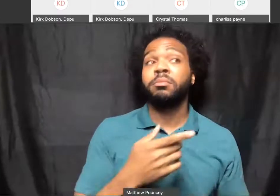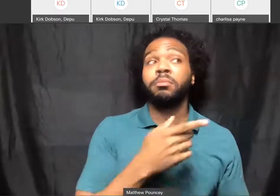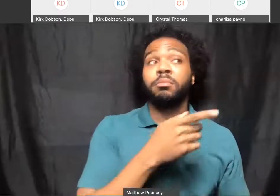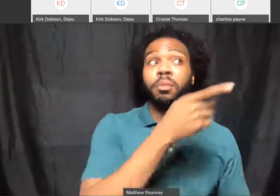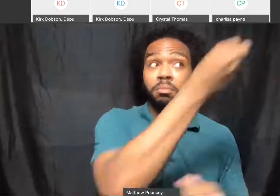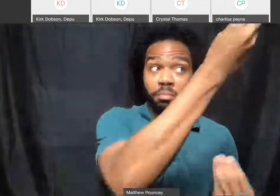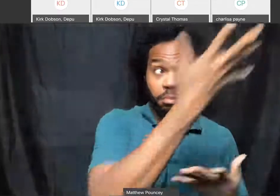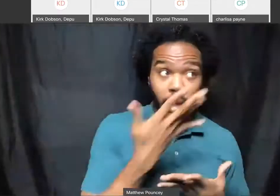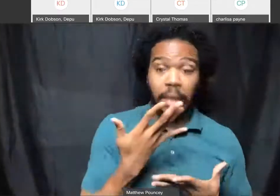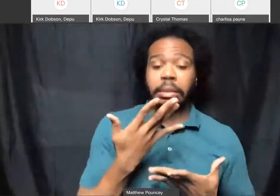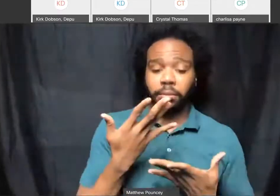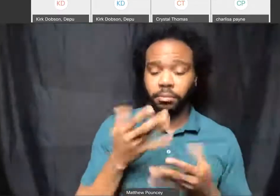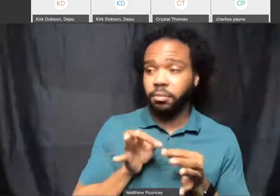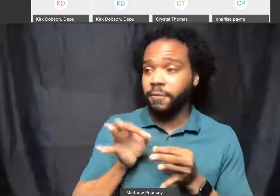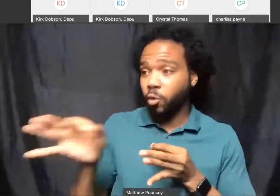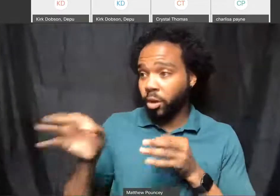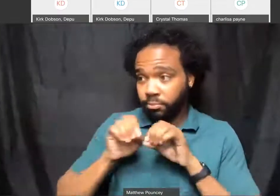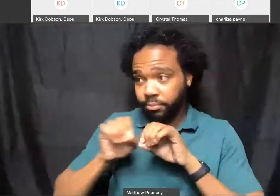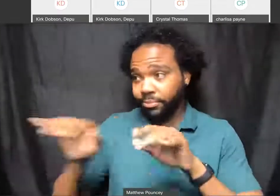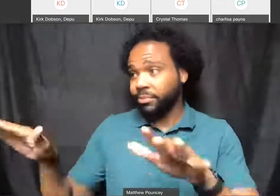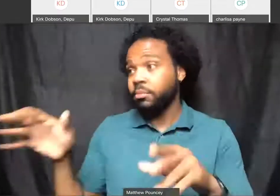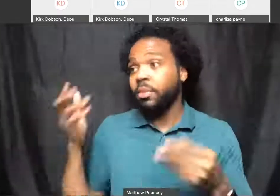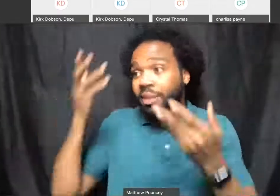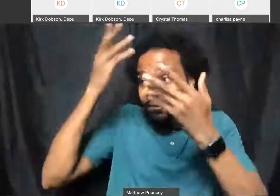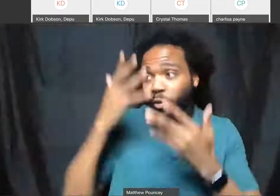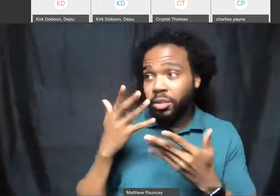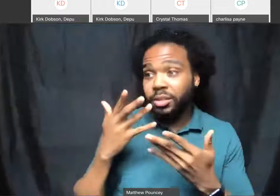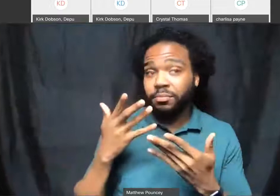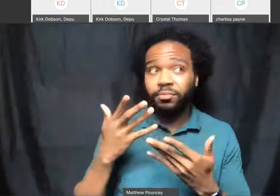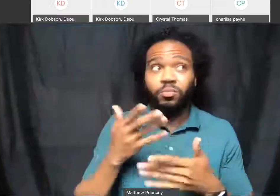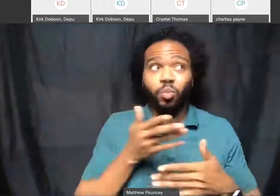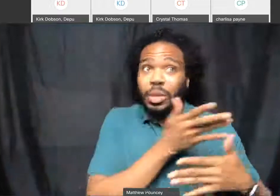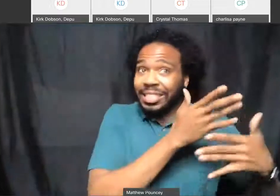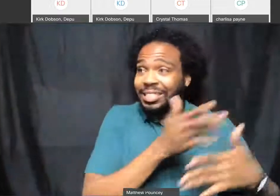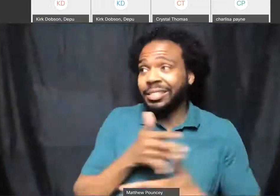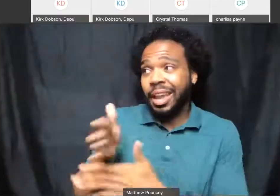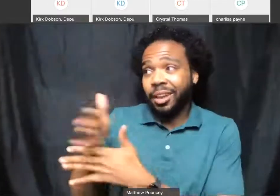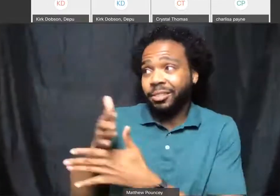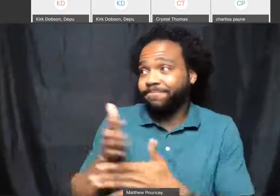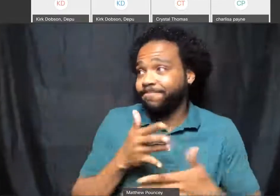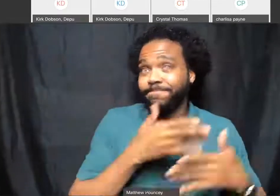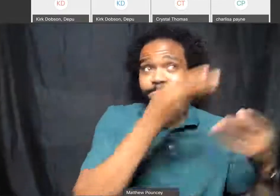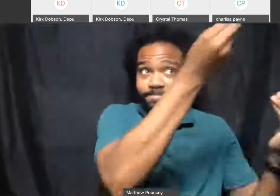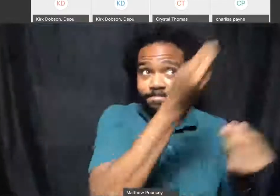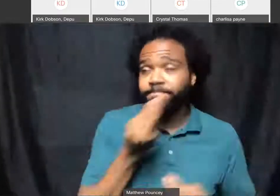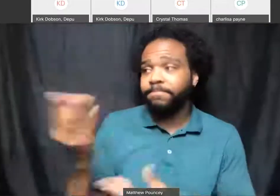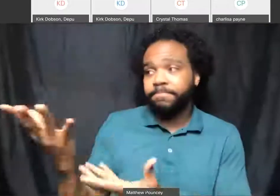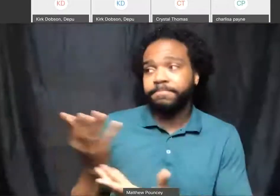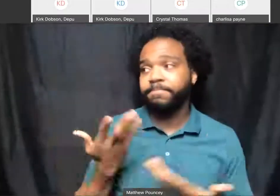us. And so, unfortunately, we shared the information pretty much as we were receiving it.